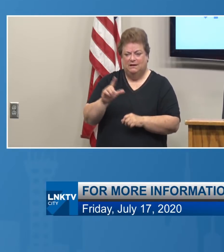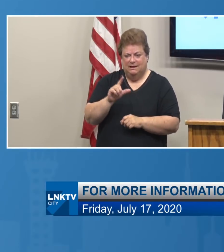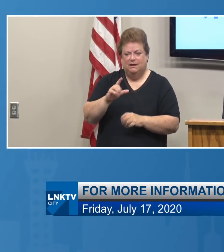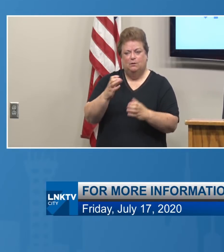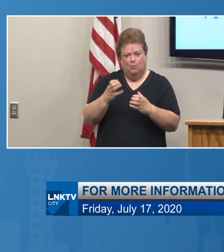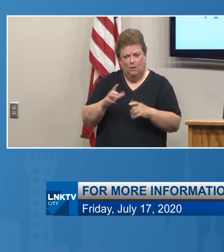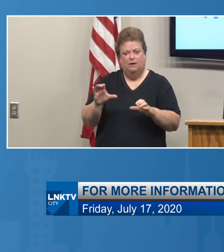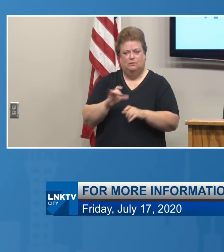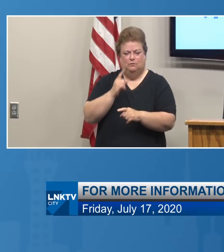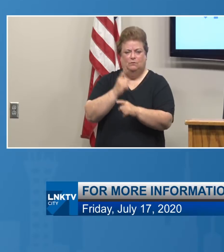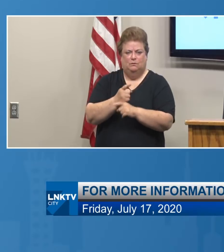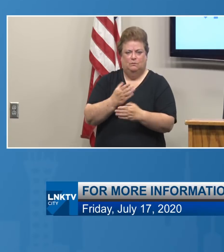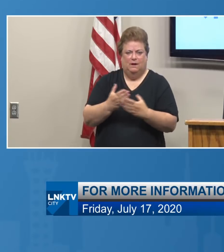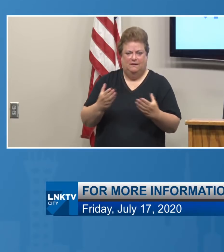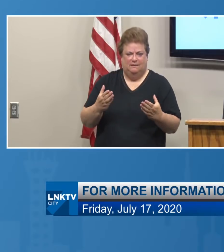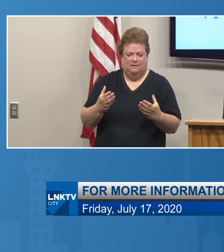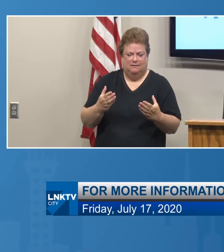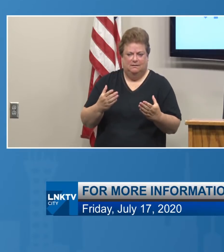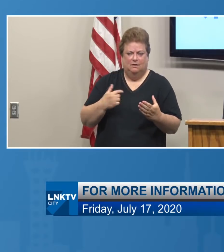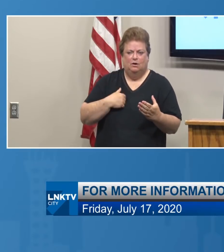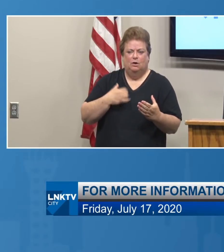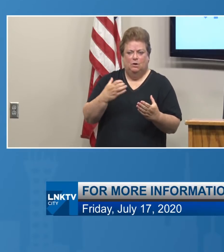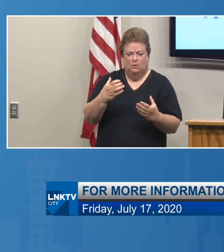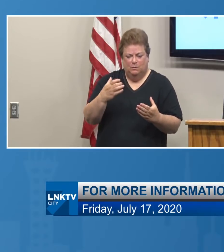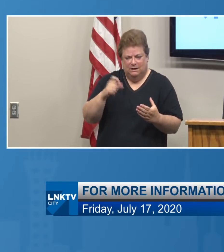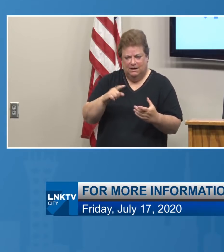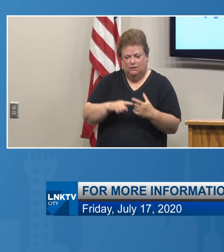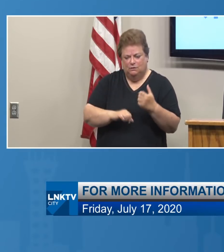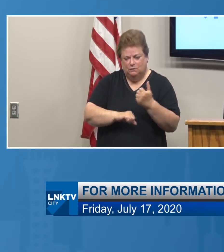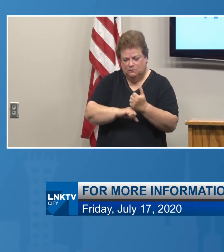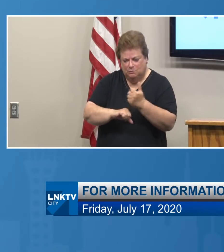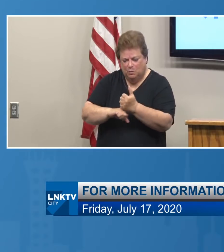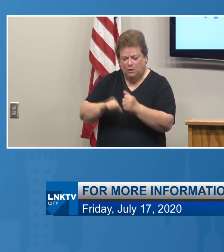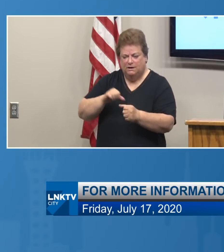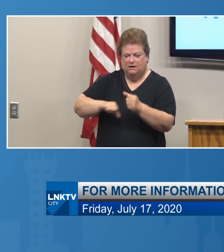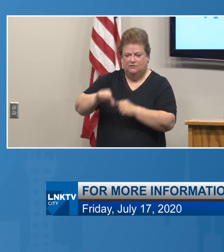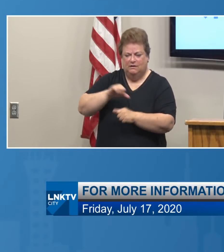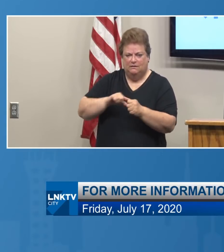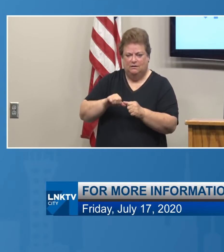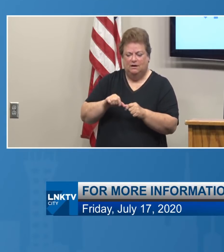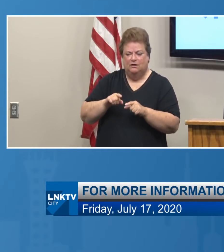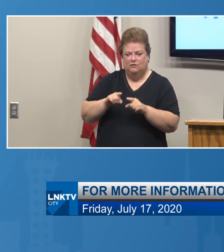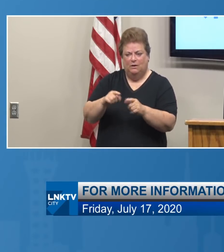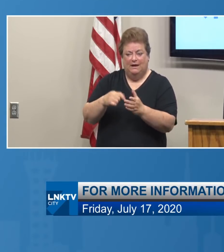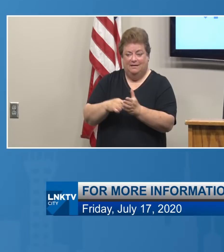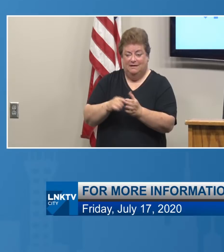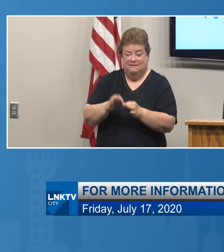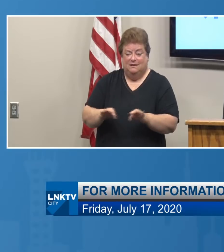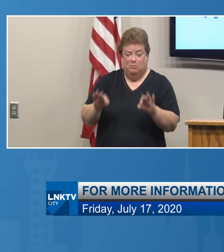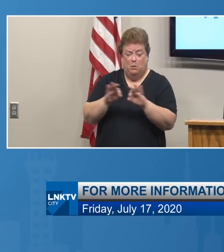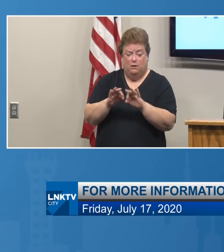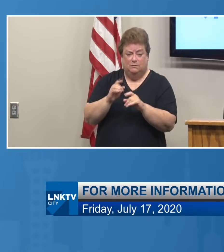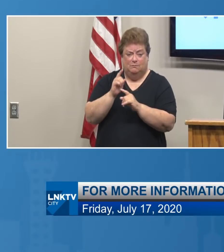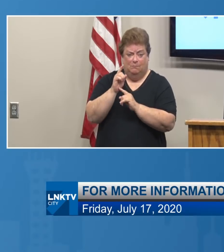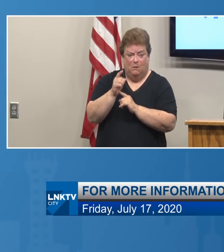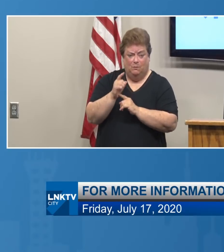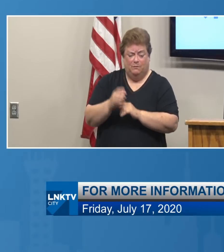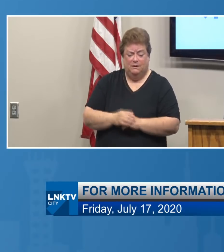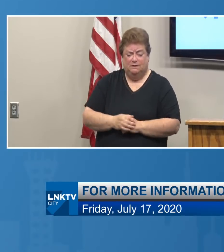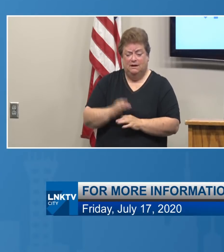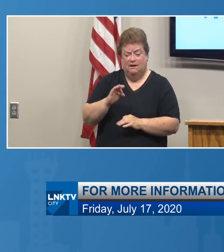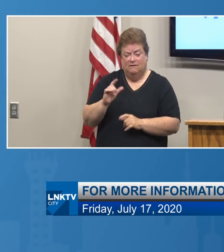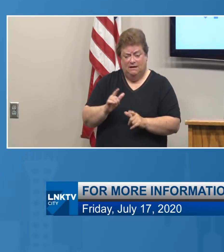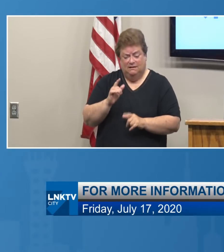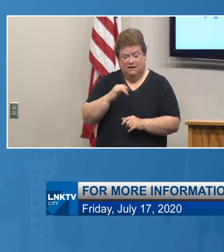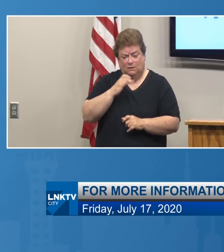right thing. We all need to continue to support each other at this pivotal moment. If Lincoln is going to succeed